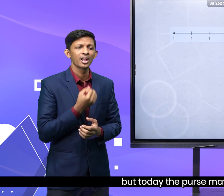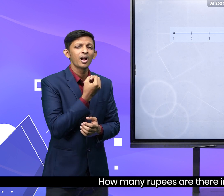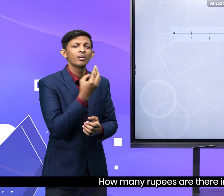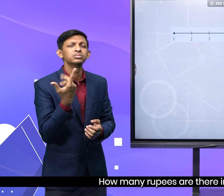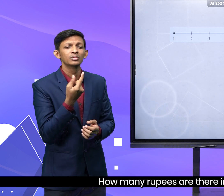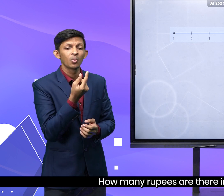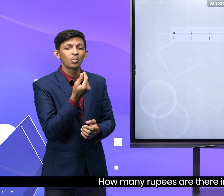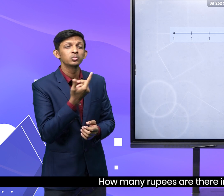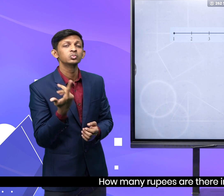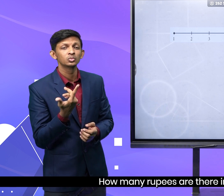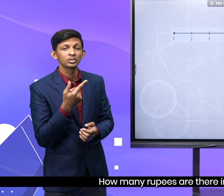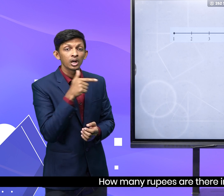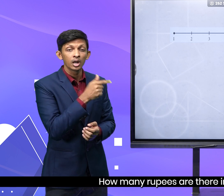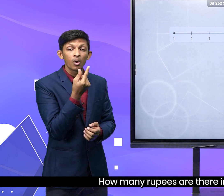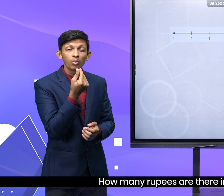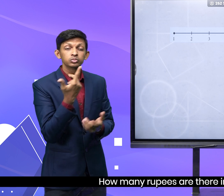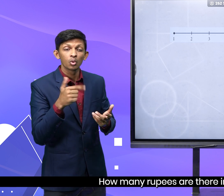How many rupees are there in the purse now?